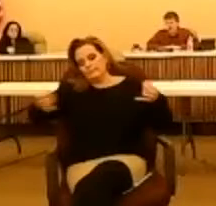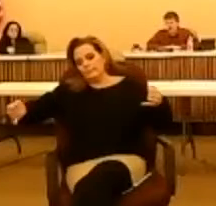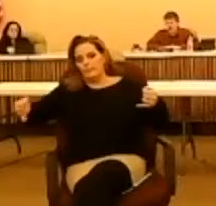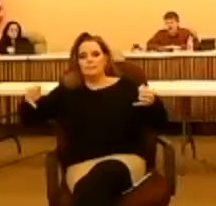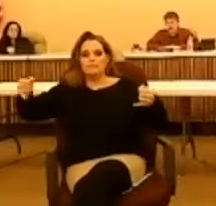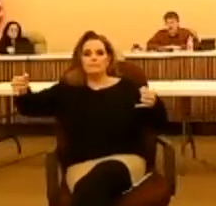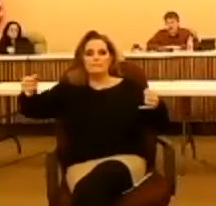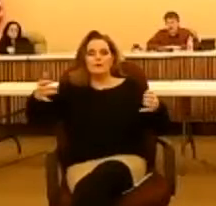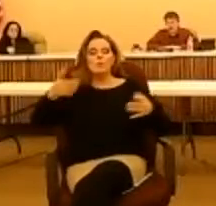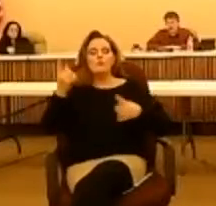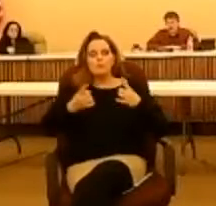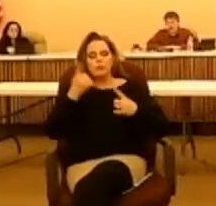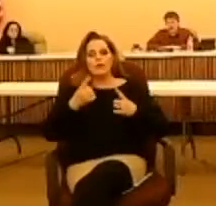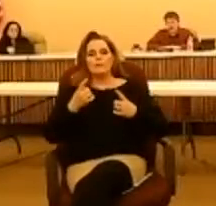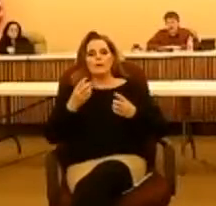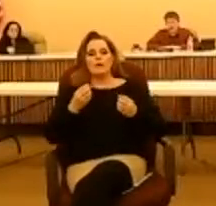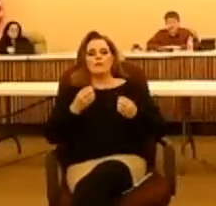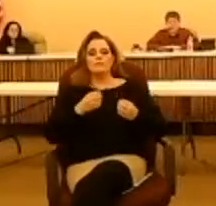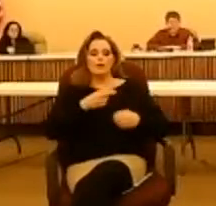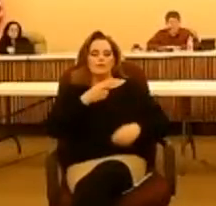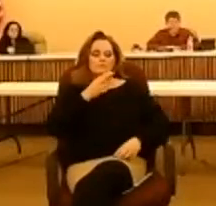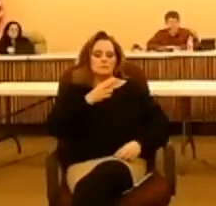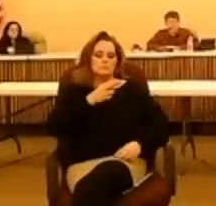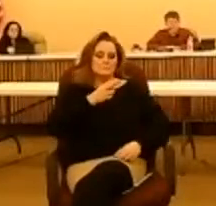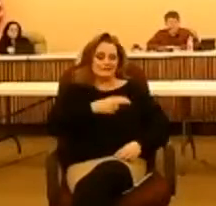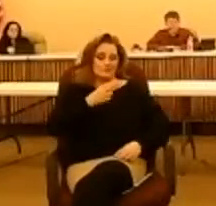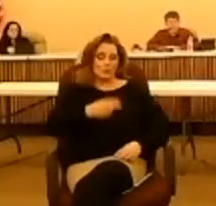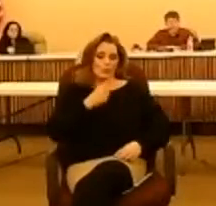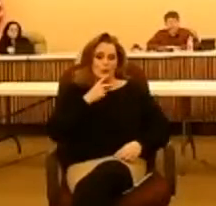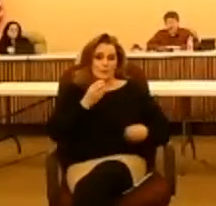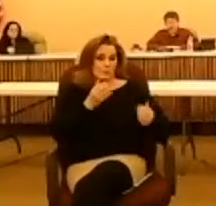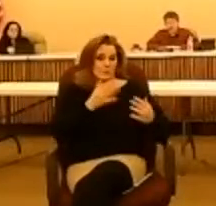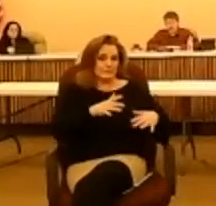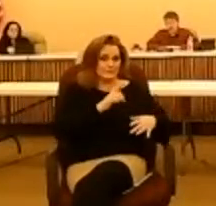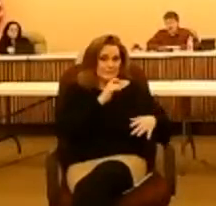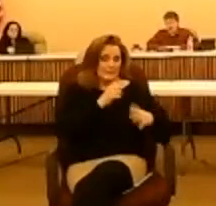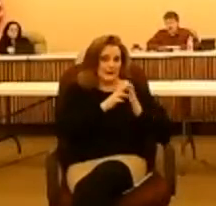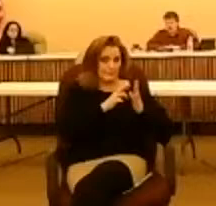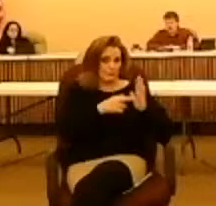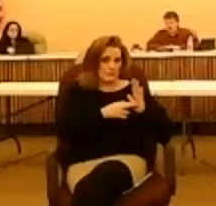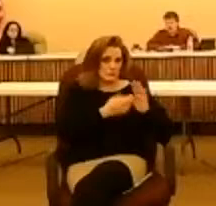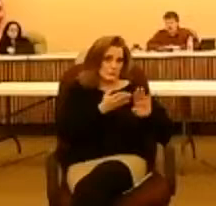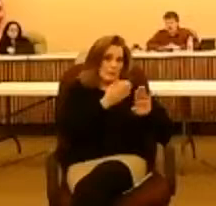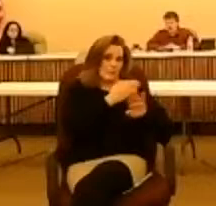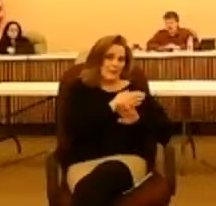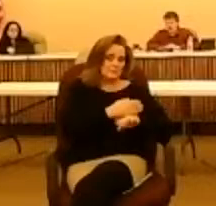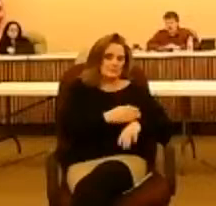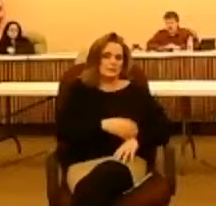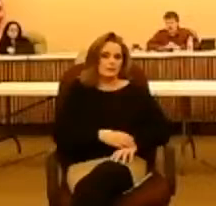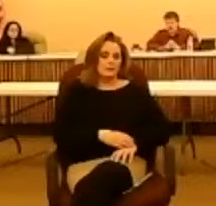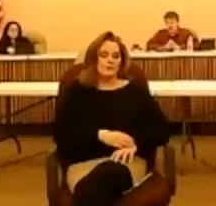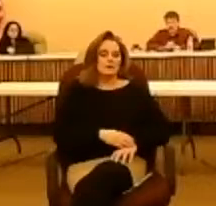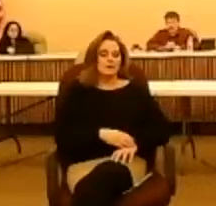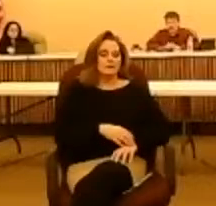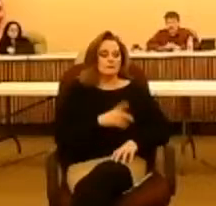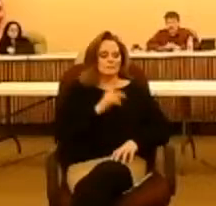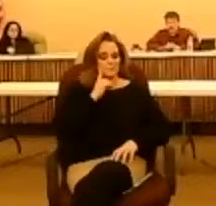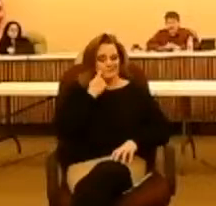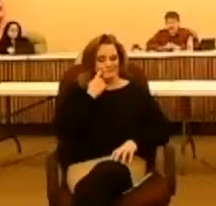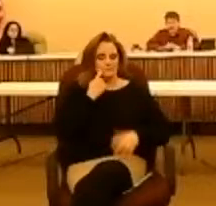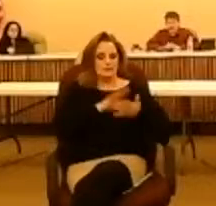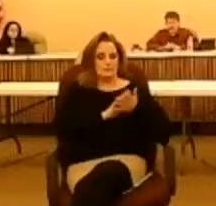One of the historic properties that had not previously been registered as a historic